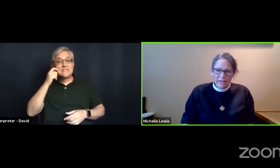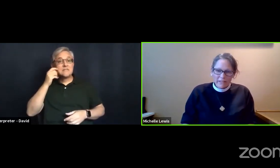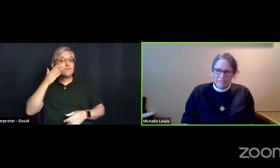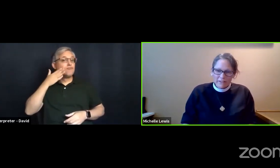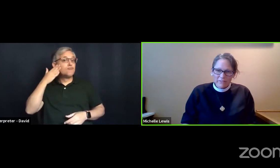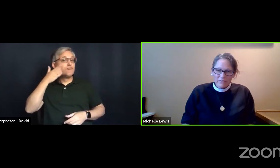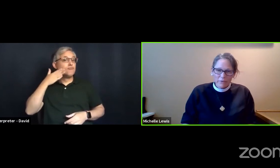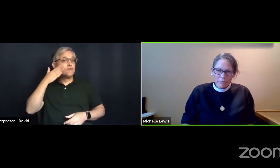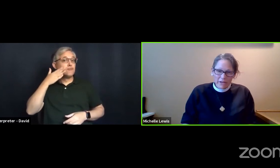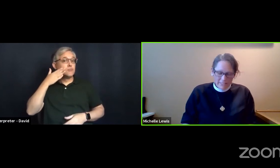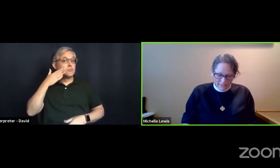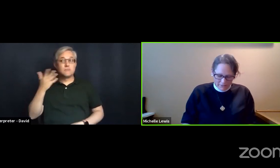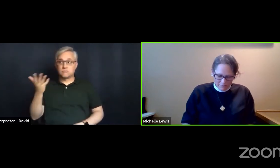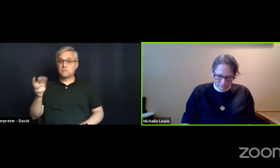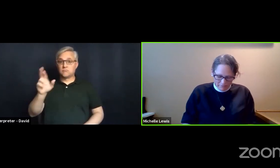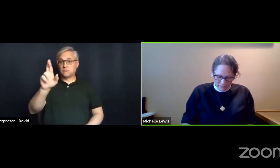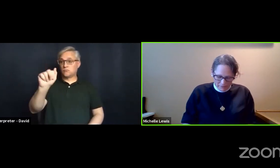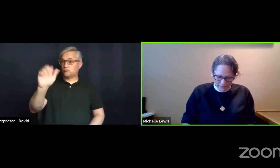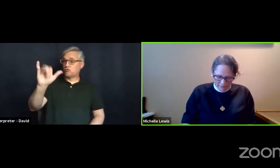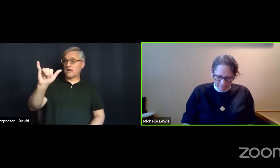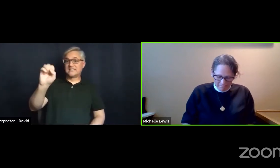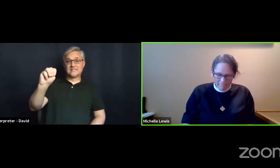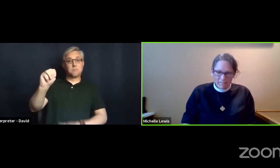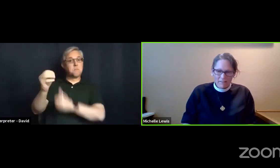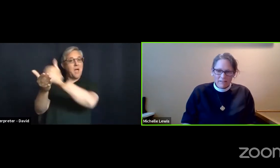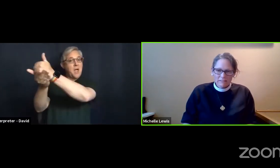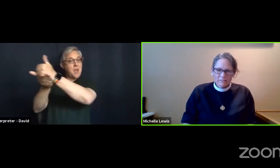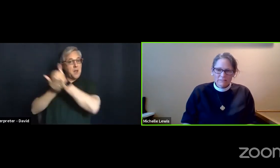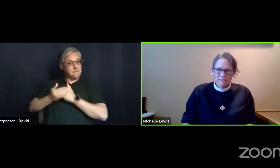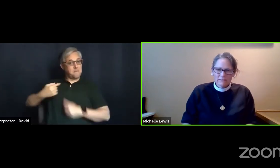we benefit from racism.